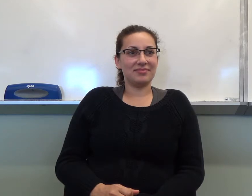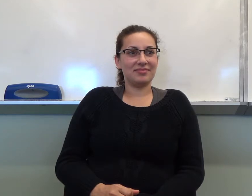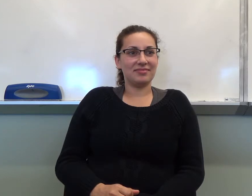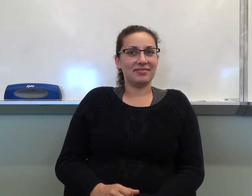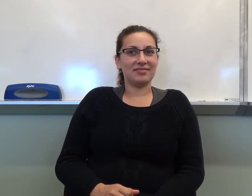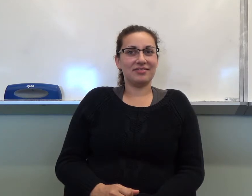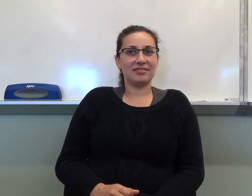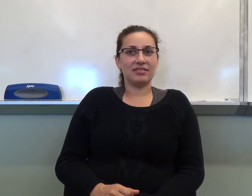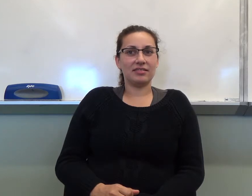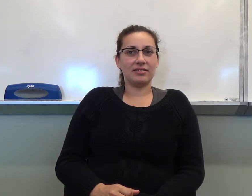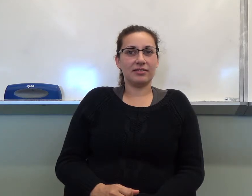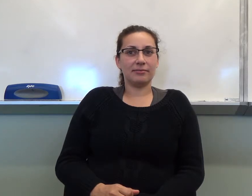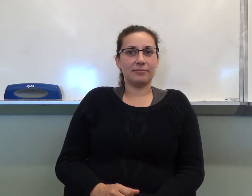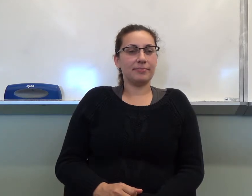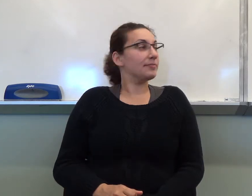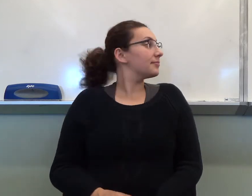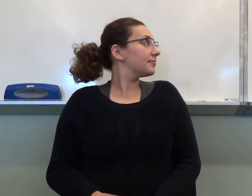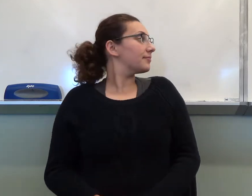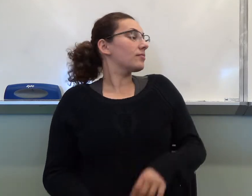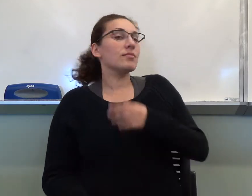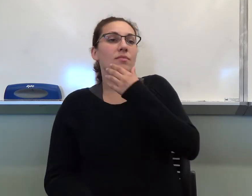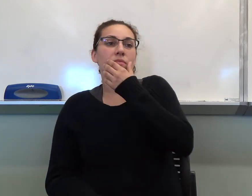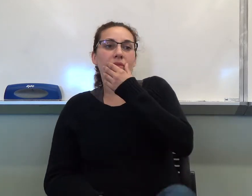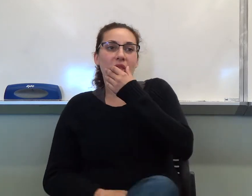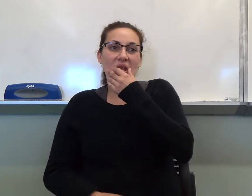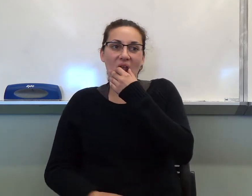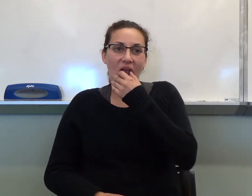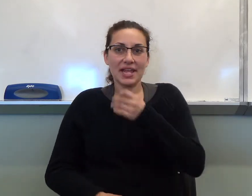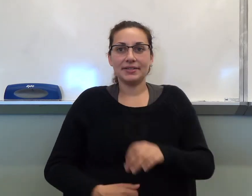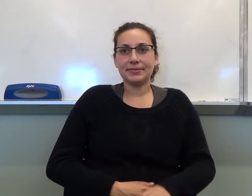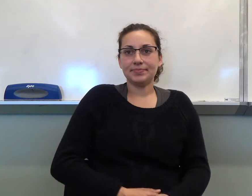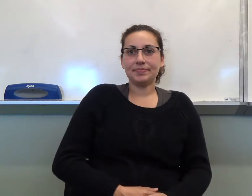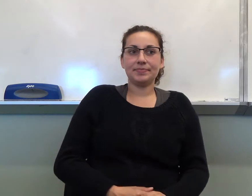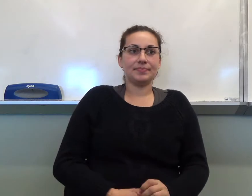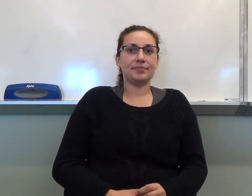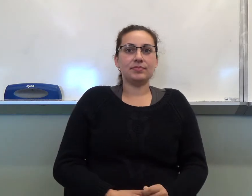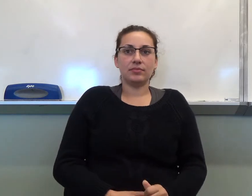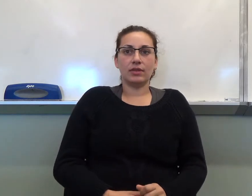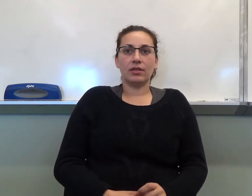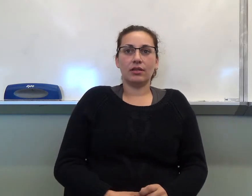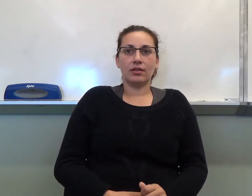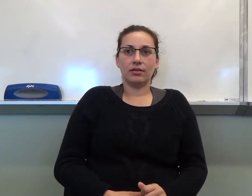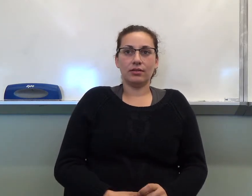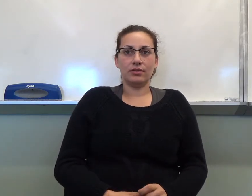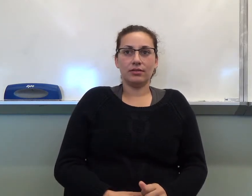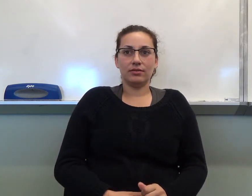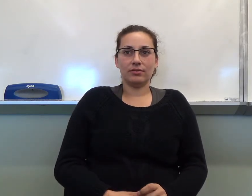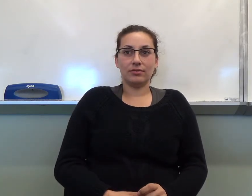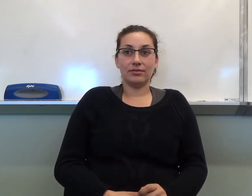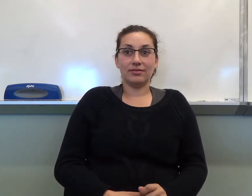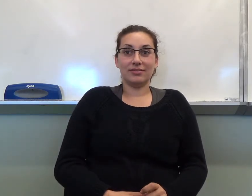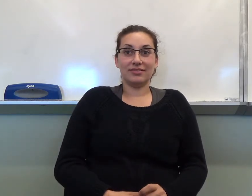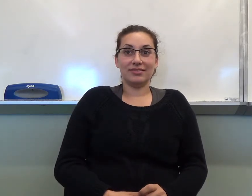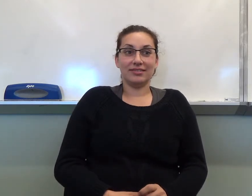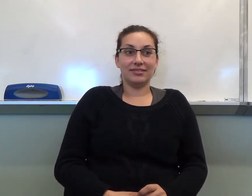How many milligrams? All right, so we're out here. 1, 2, 3 to the left.